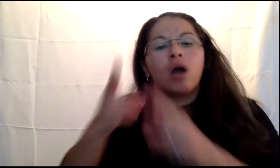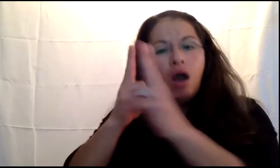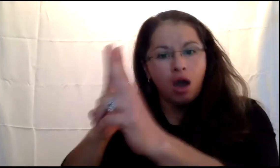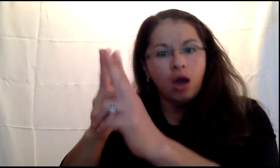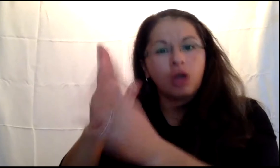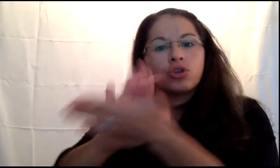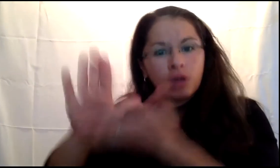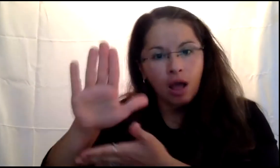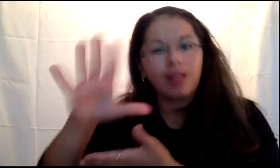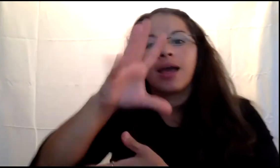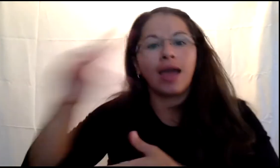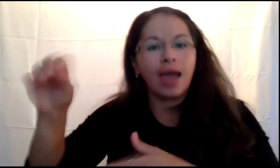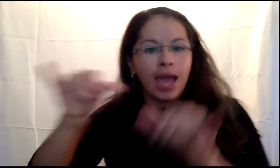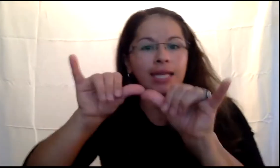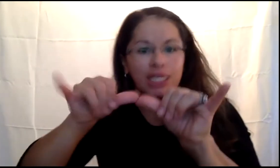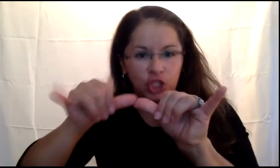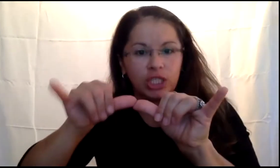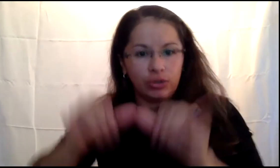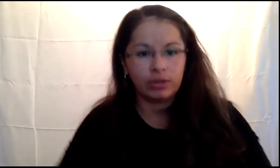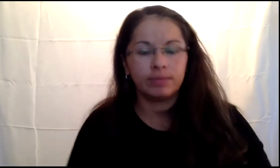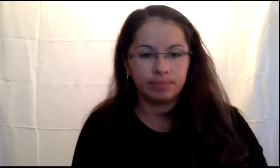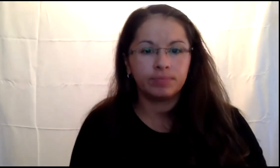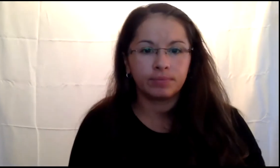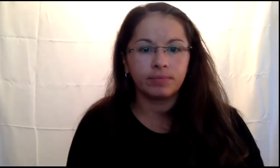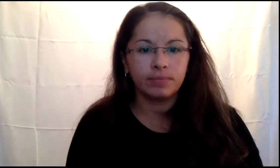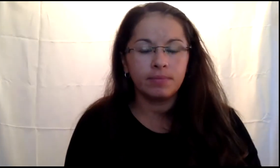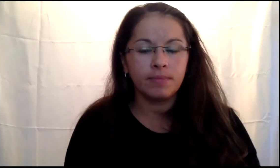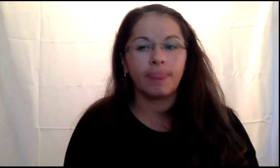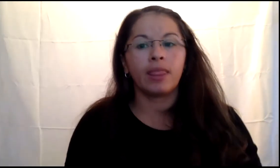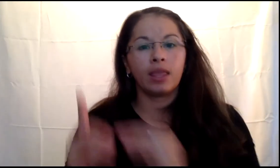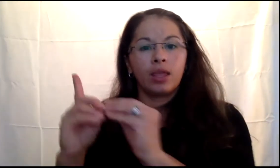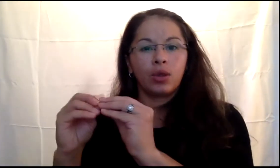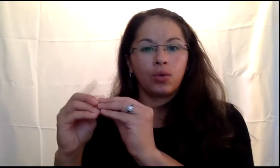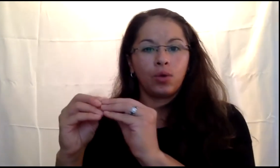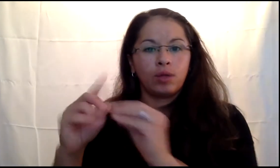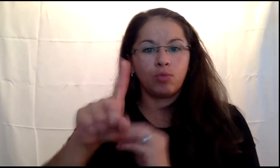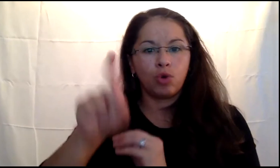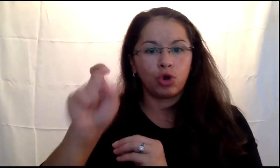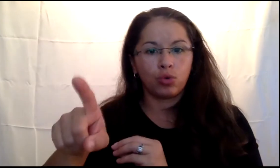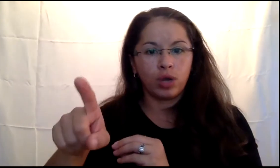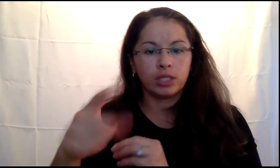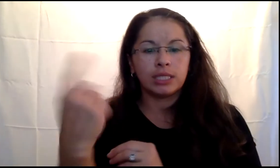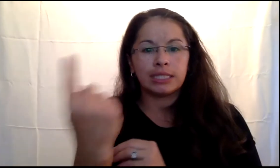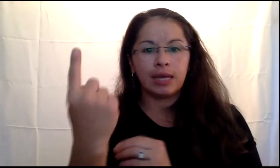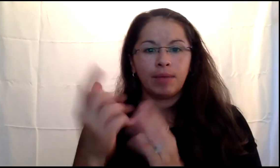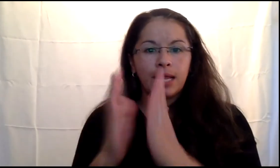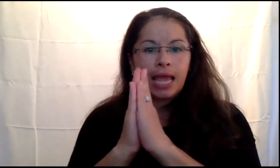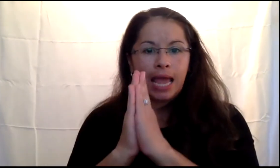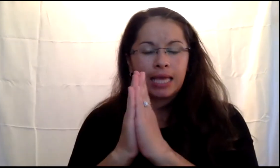Awesome. Thank you so much, Jody. We have another question from someone who is asking if there are not any specific groups